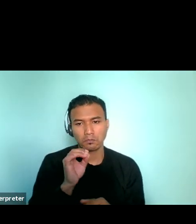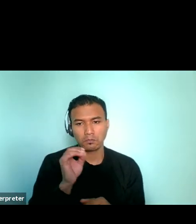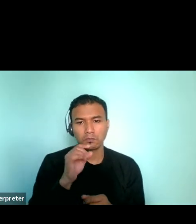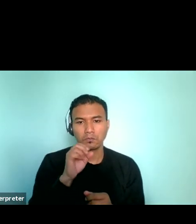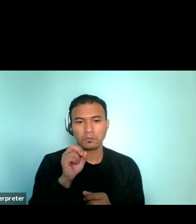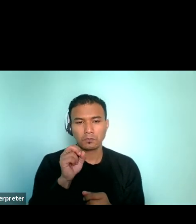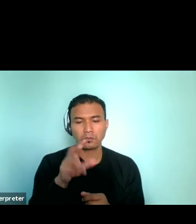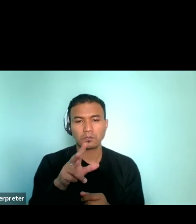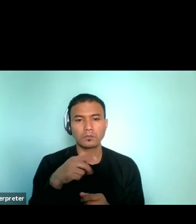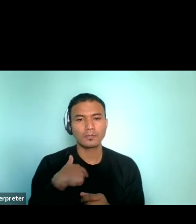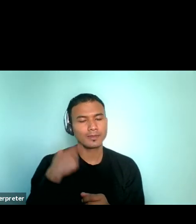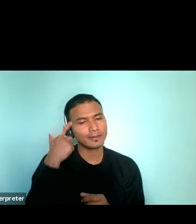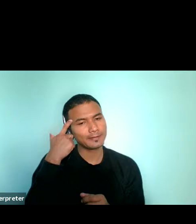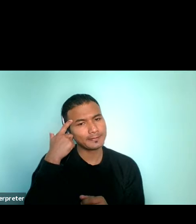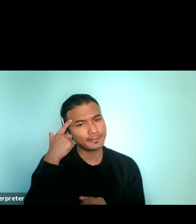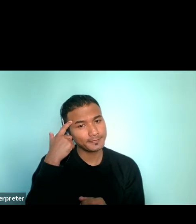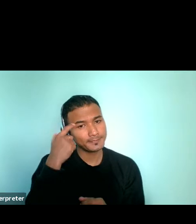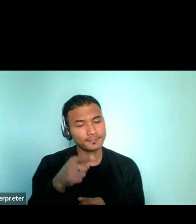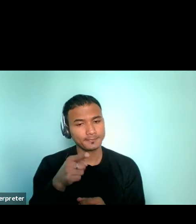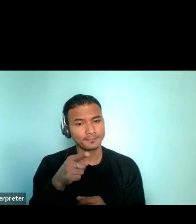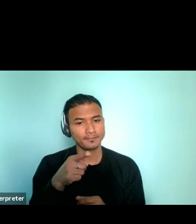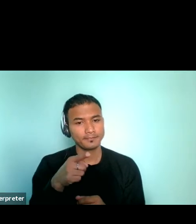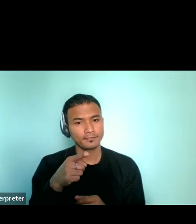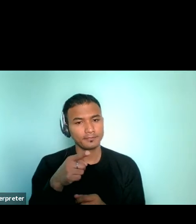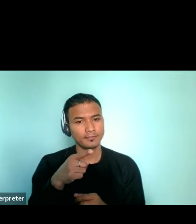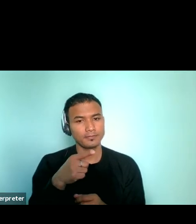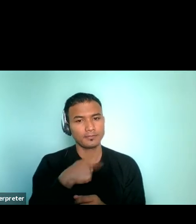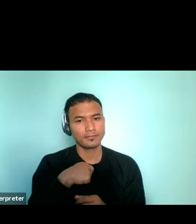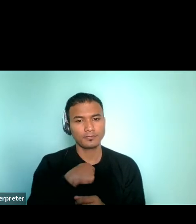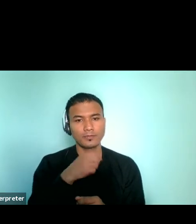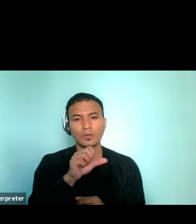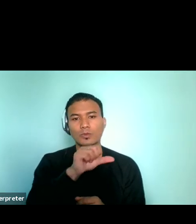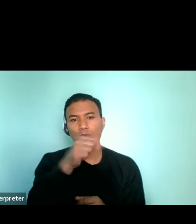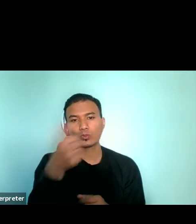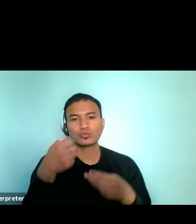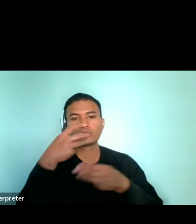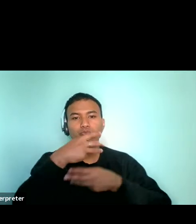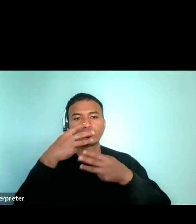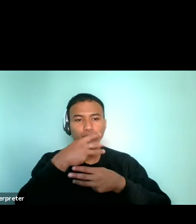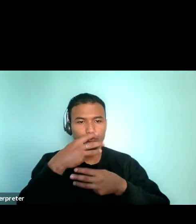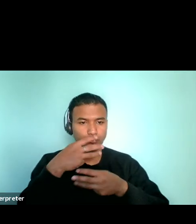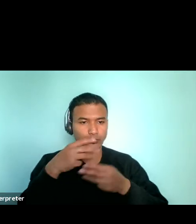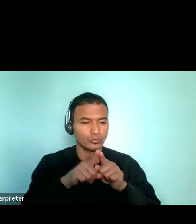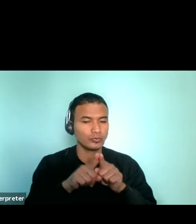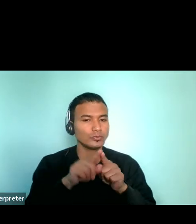So I think that I just like to give this as another example, which clearly